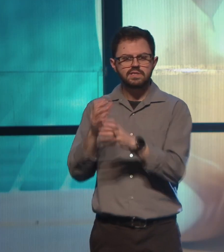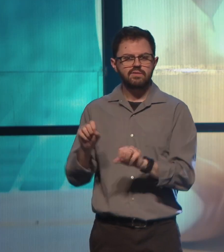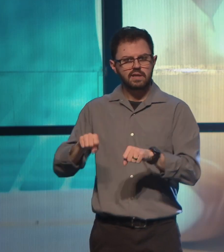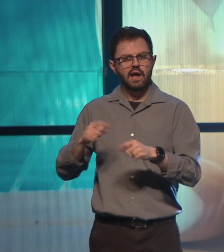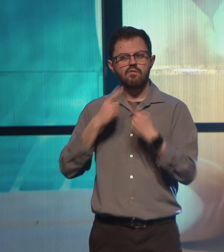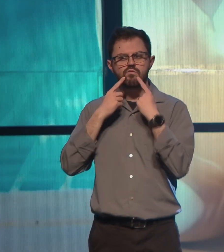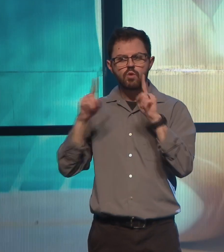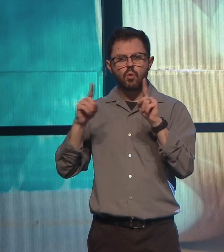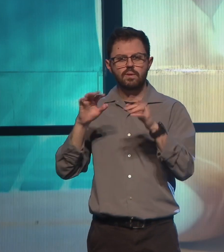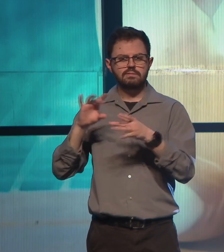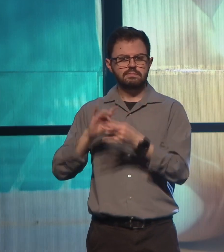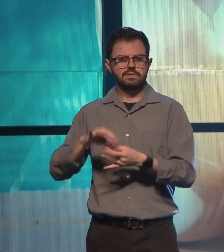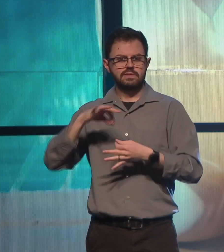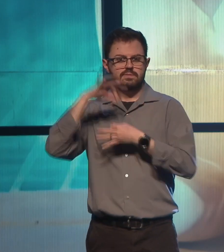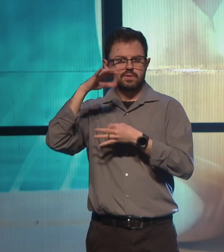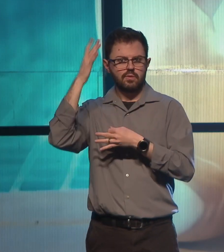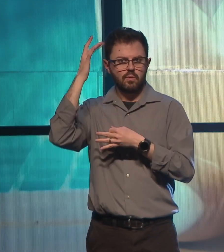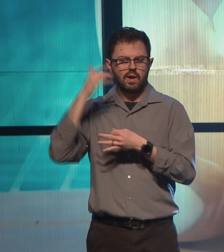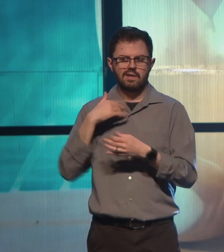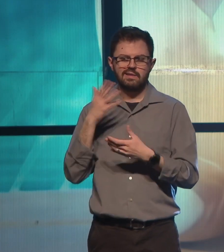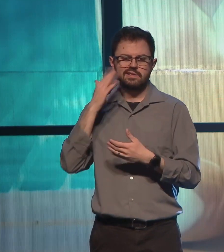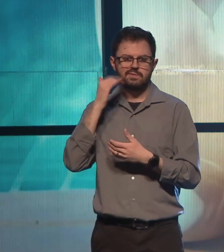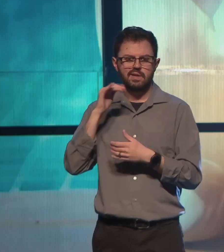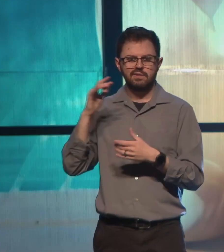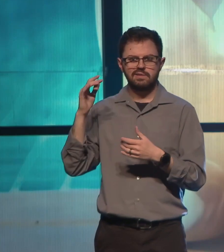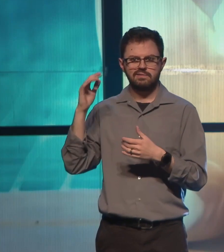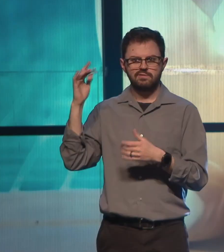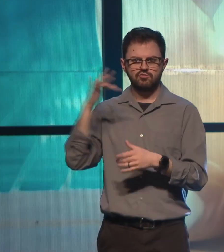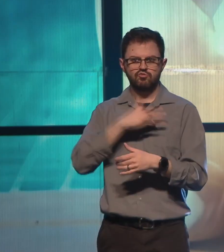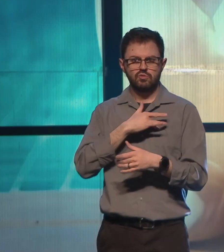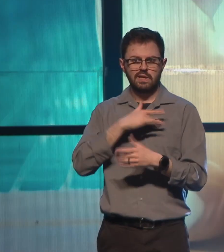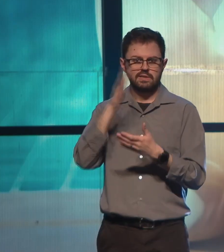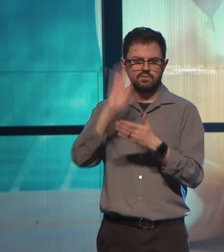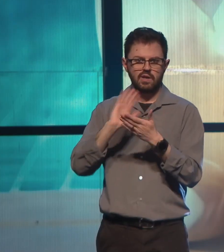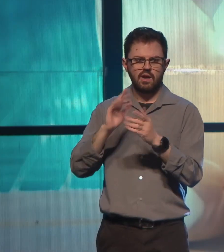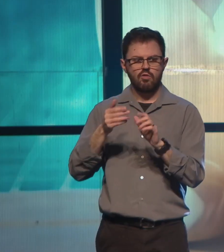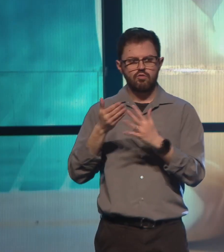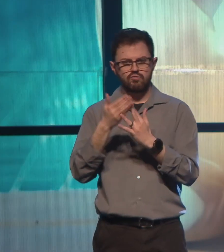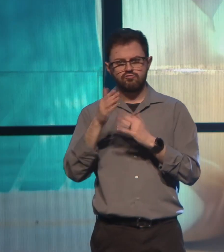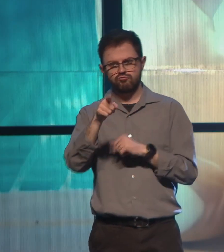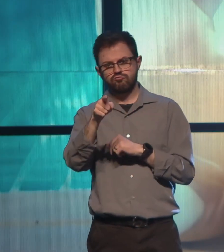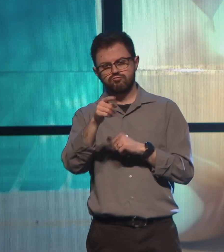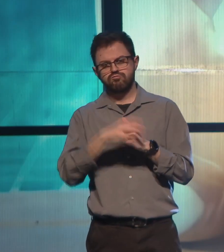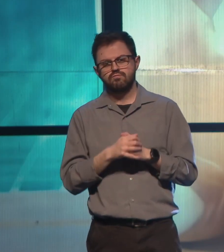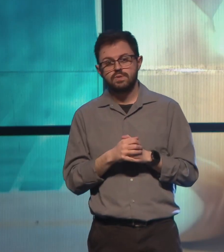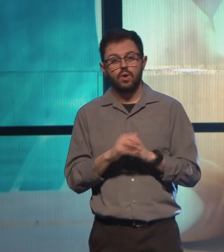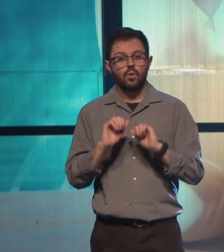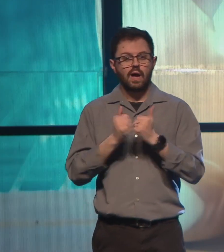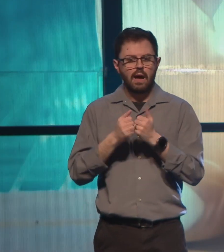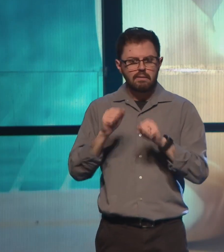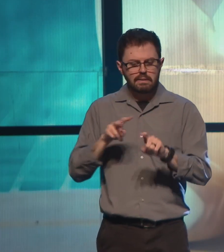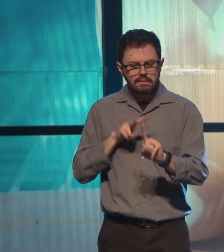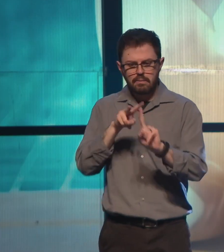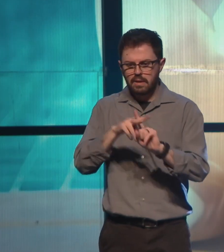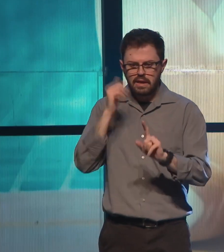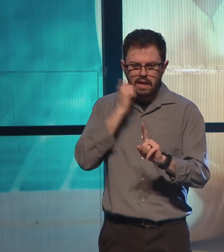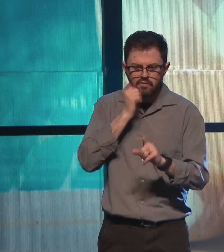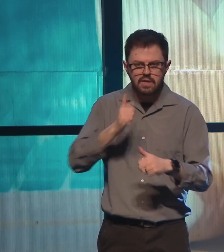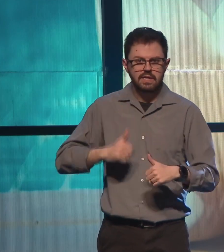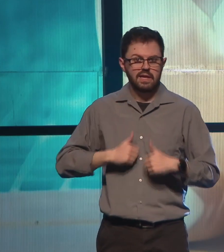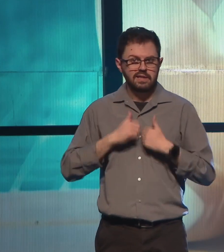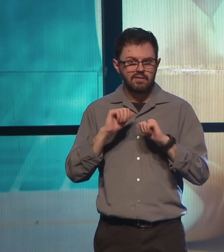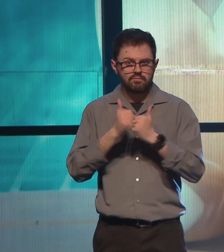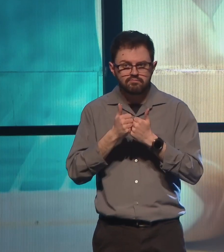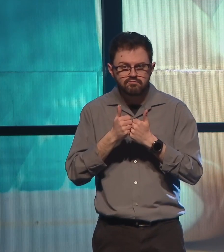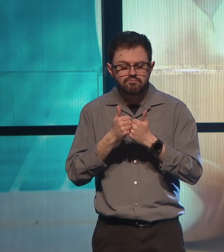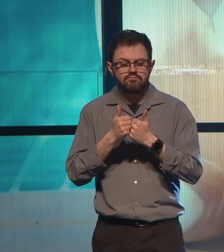experience the grace of God through your generosity. So how do you do this in your everyday normal life? How do we bring this